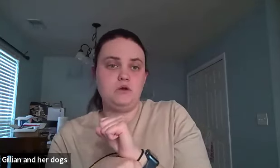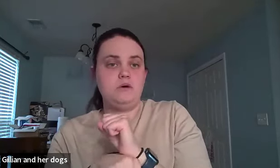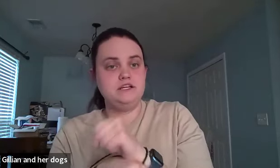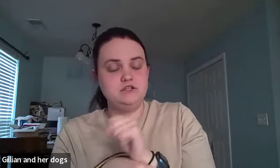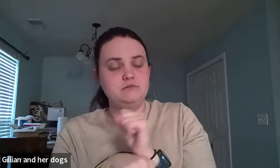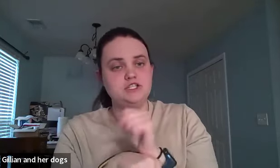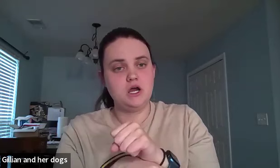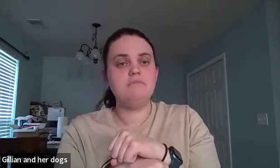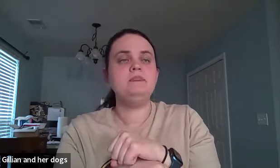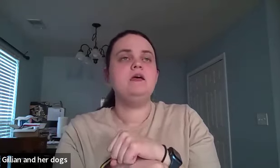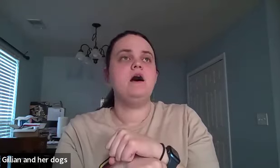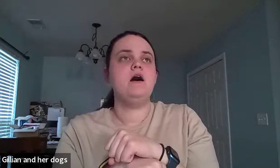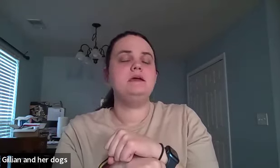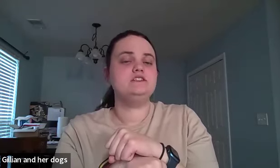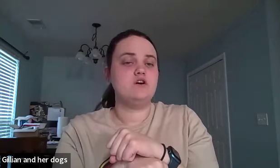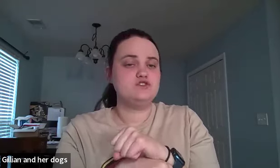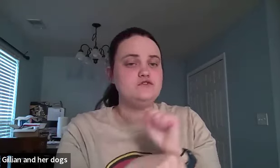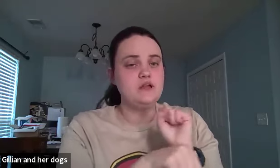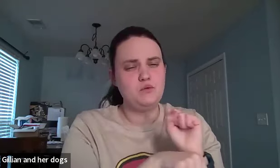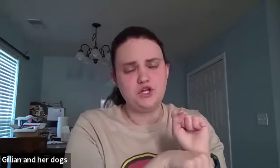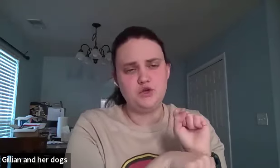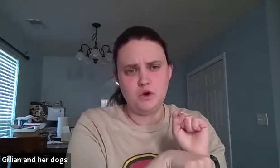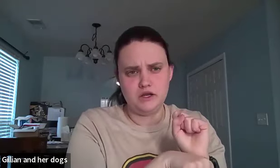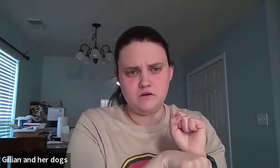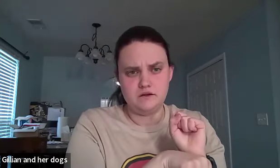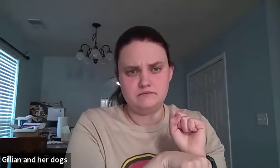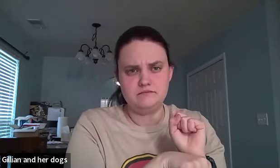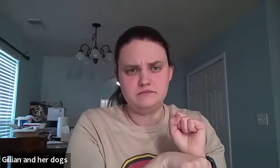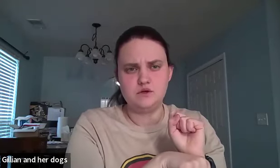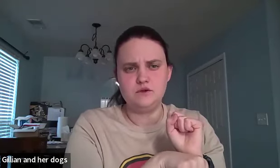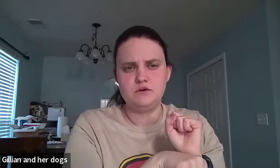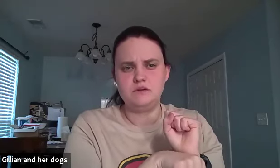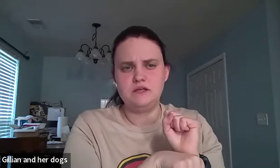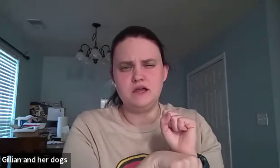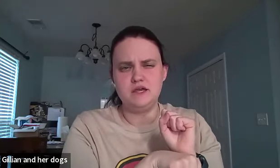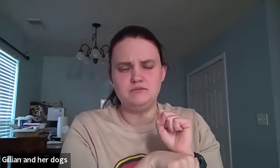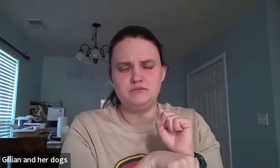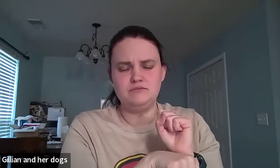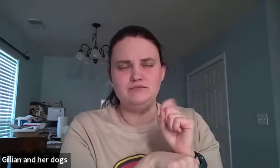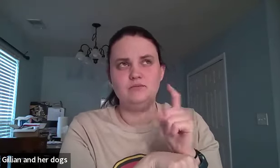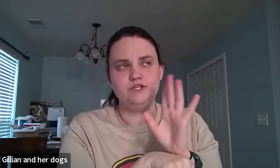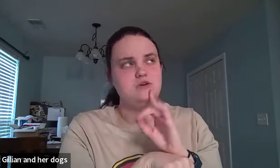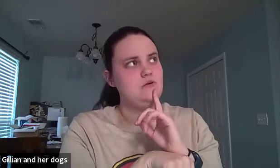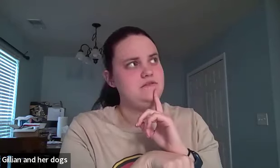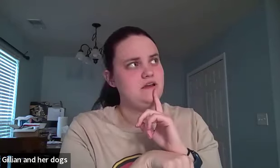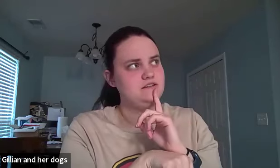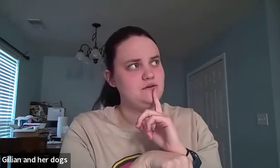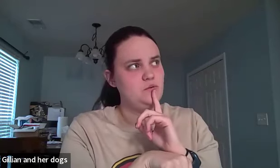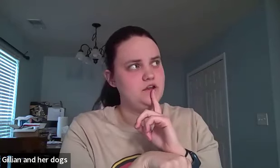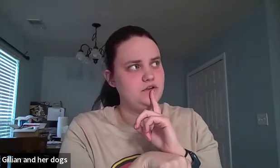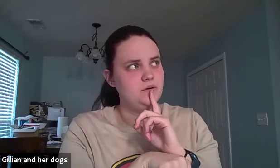work, what I do, my job. It is also for like, what are you working on? So if you were to be like, we've not done what